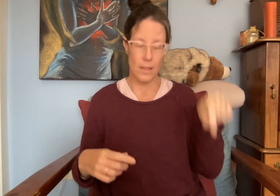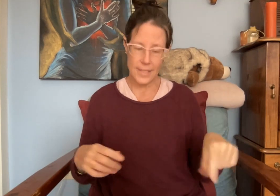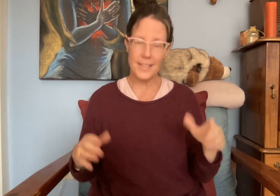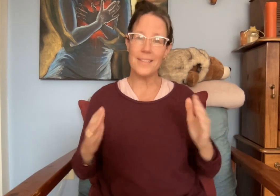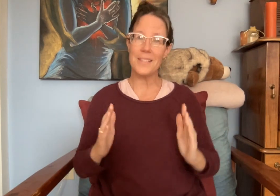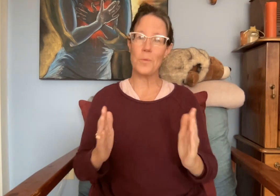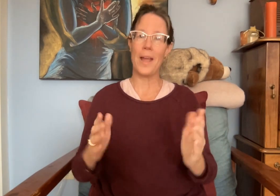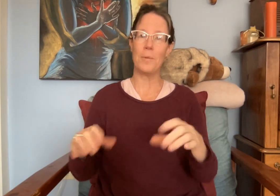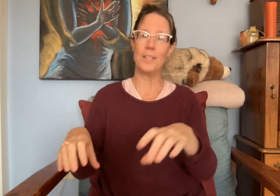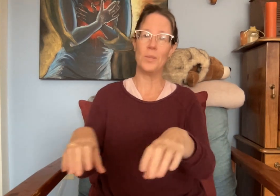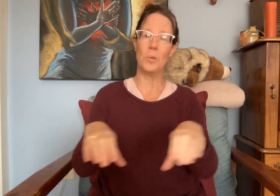This is the way we do.